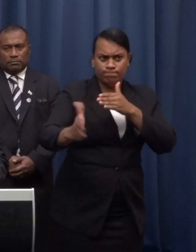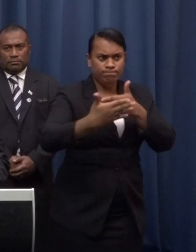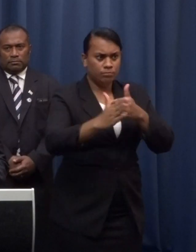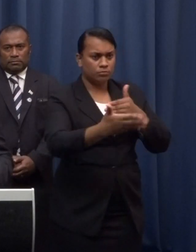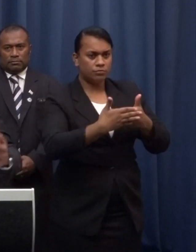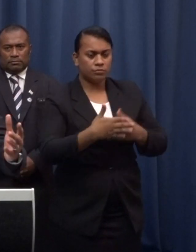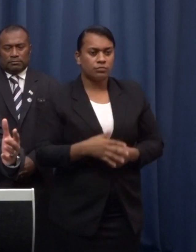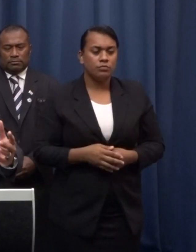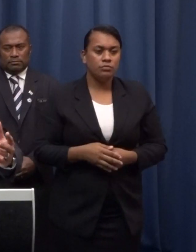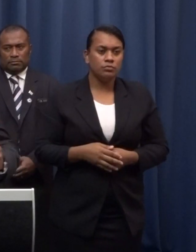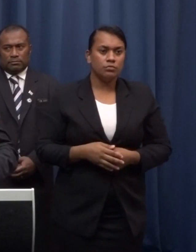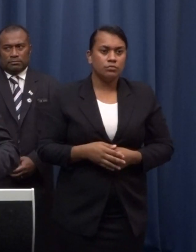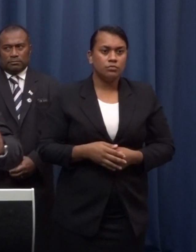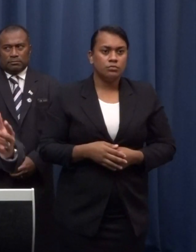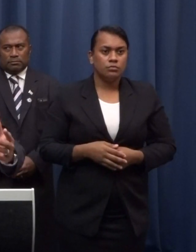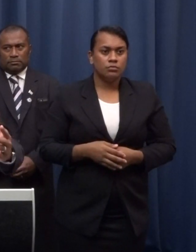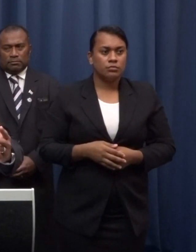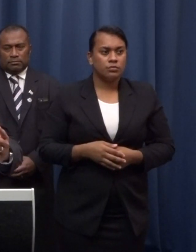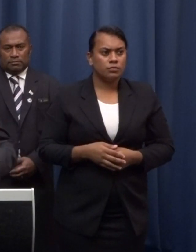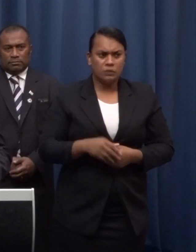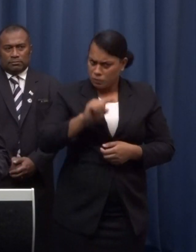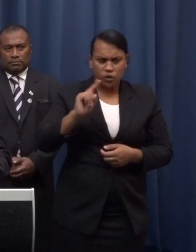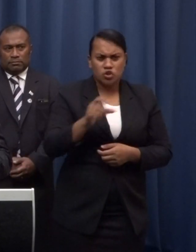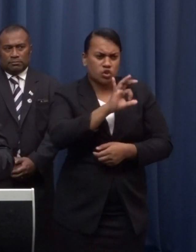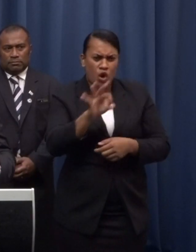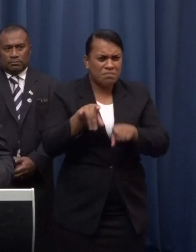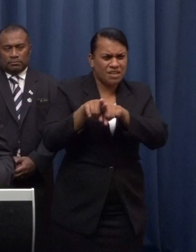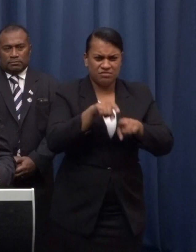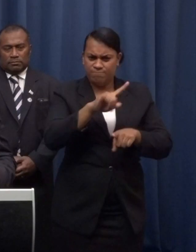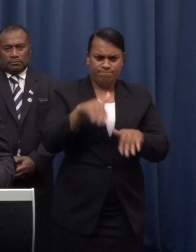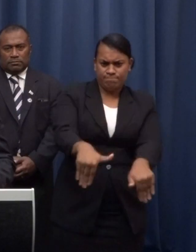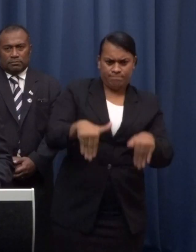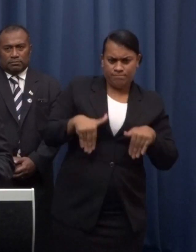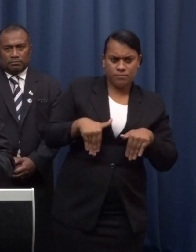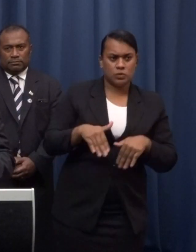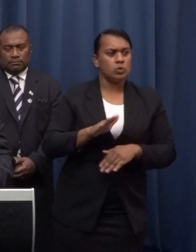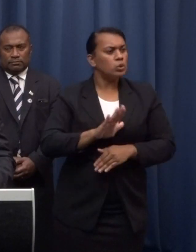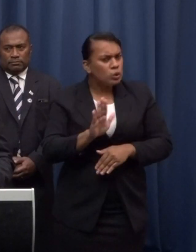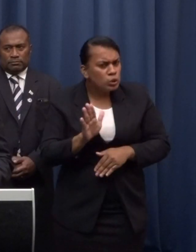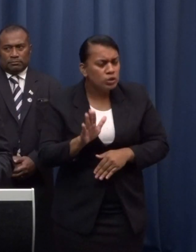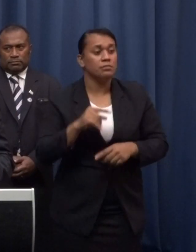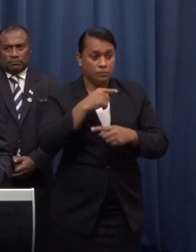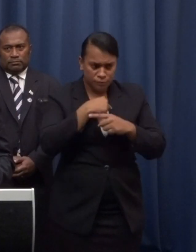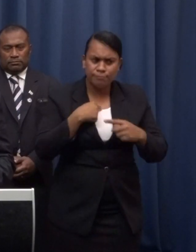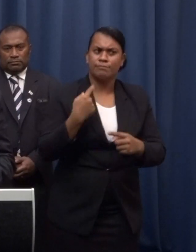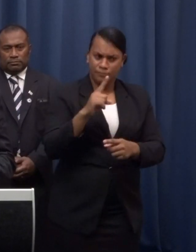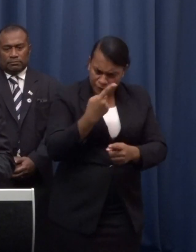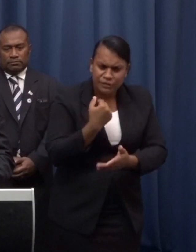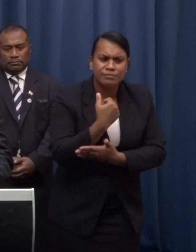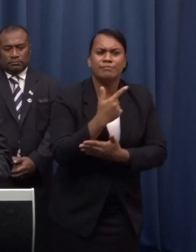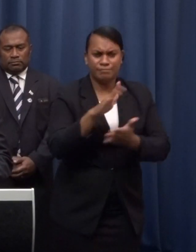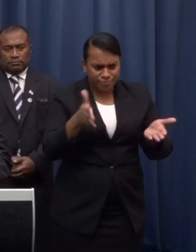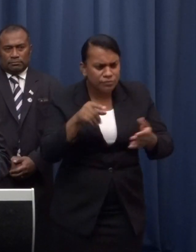it does not mean you cannot go and kick a rugby ball or kick a football. That is all allowed, but more than 20 people in that type of activity